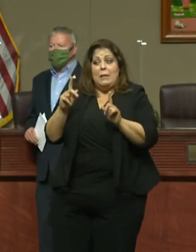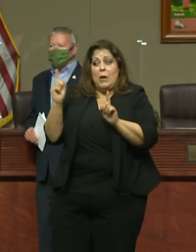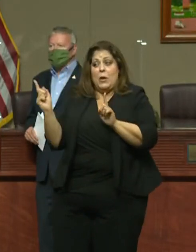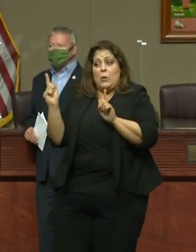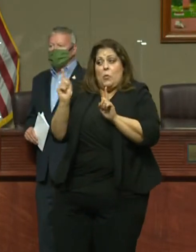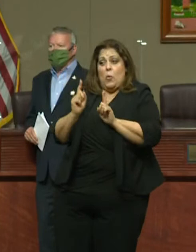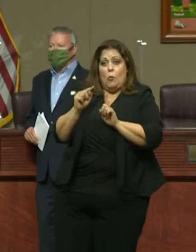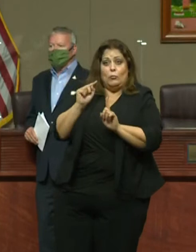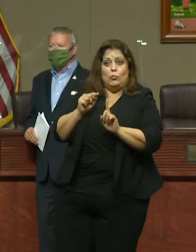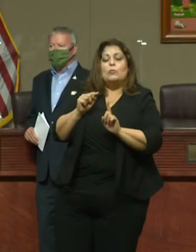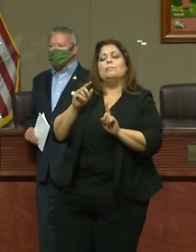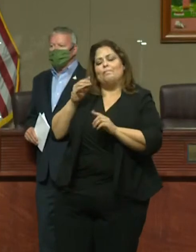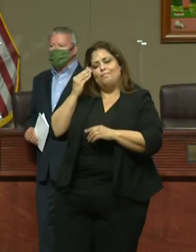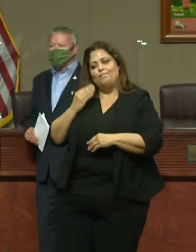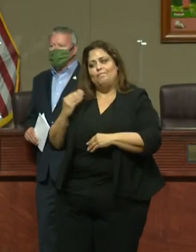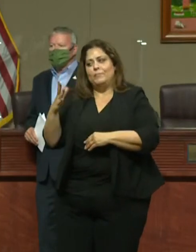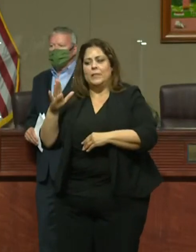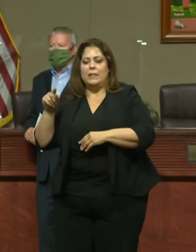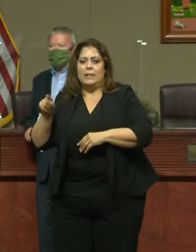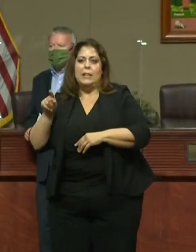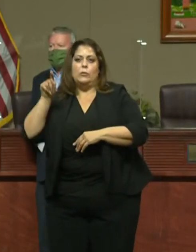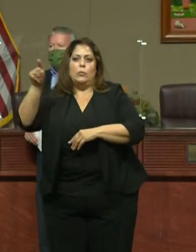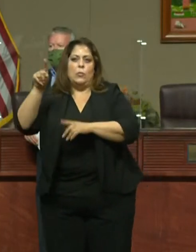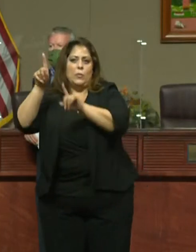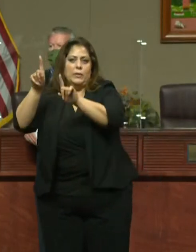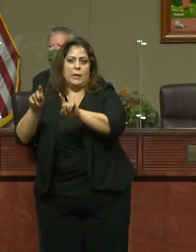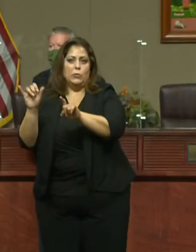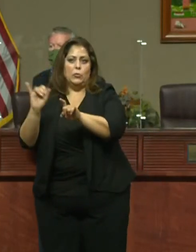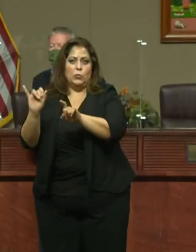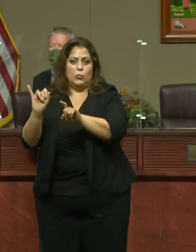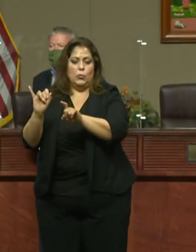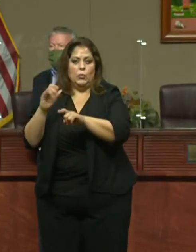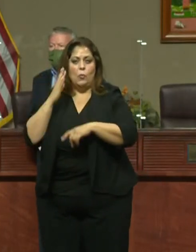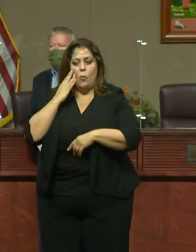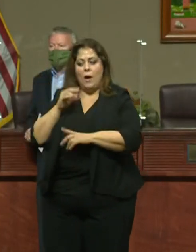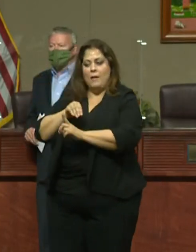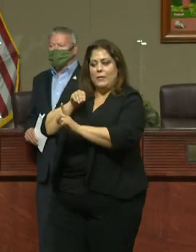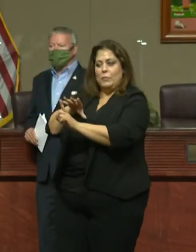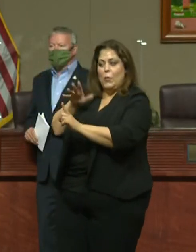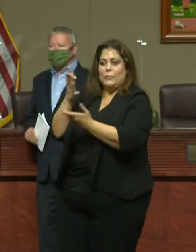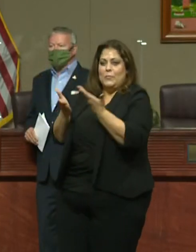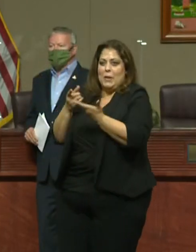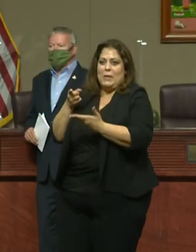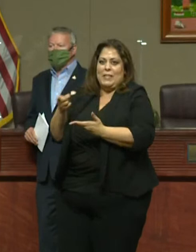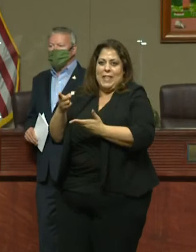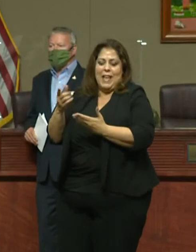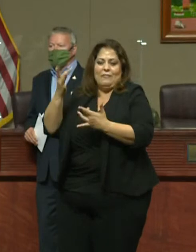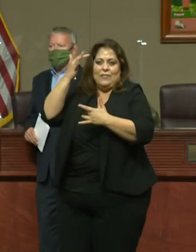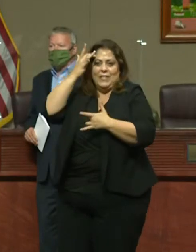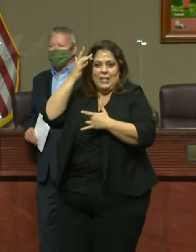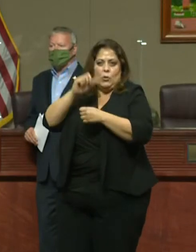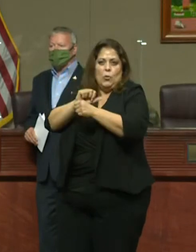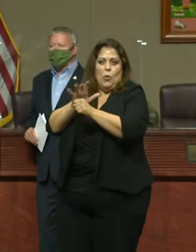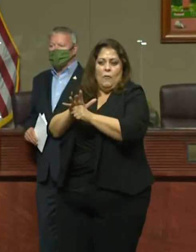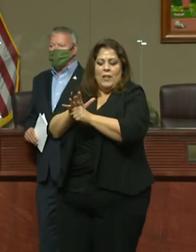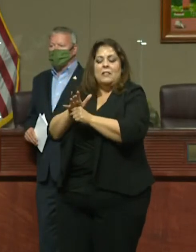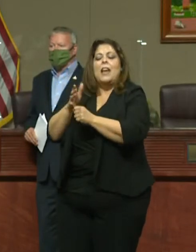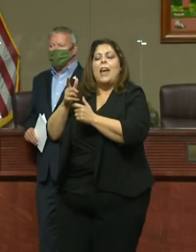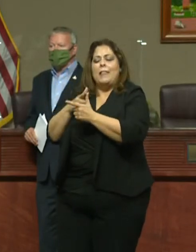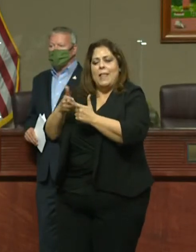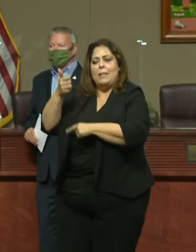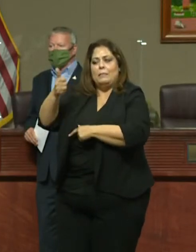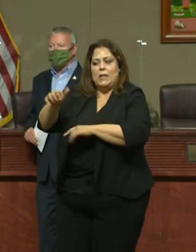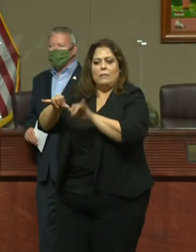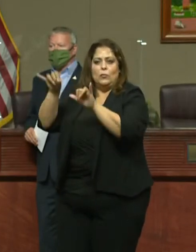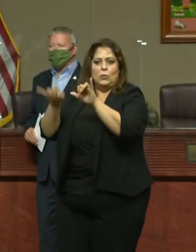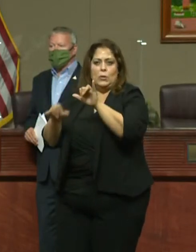test after exposure to identify whether they may also be infected with COVID, so that they as well can stay home,